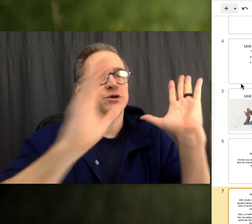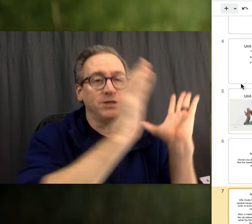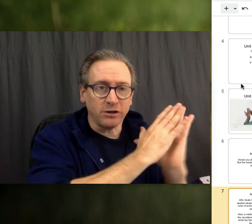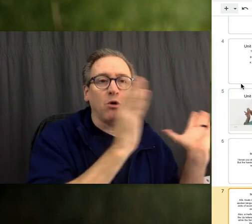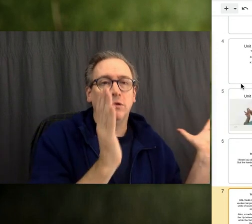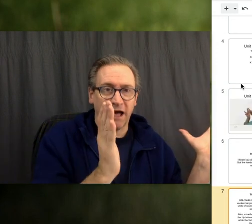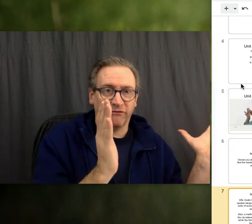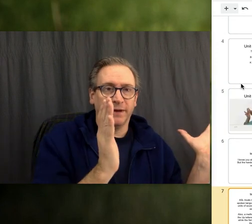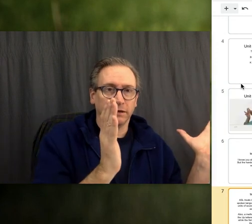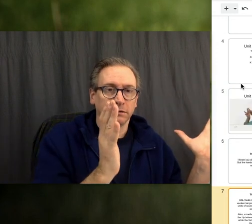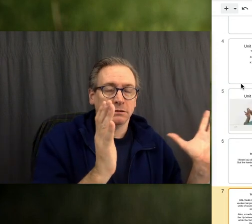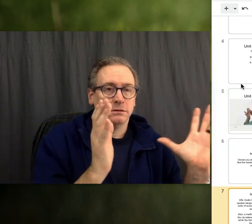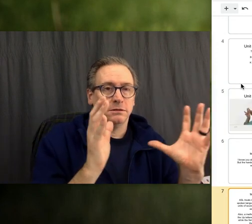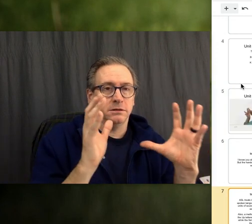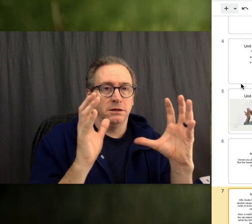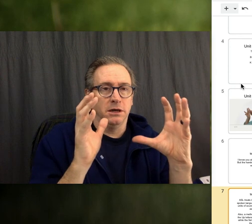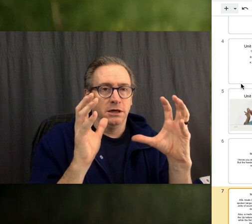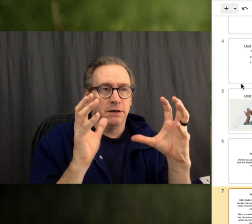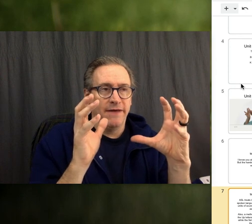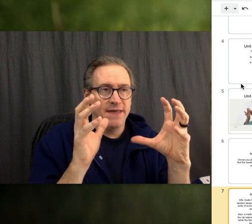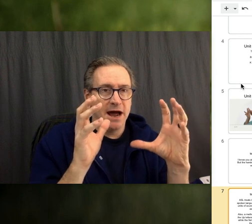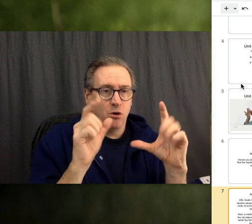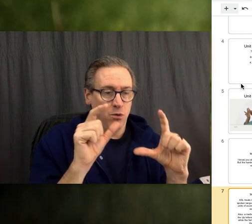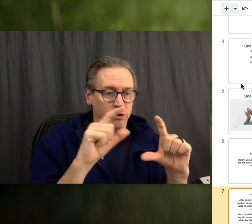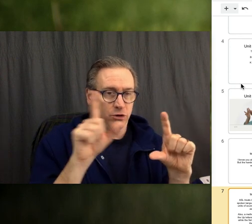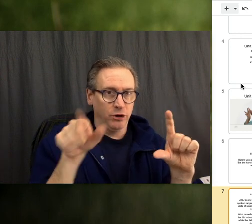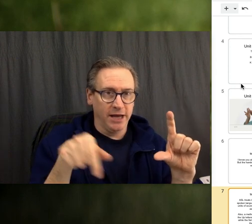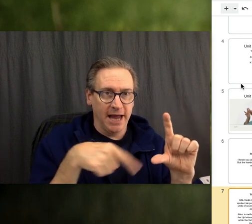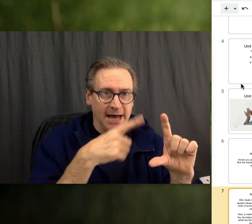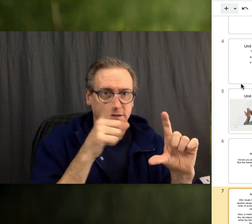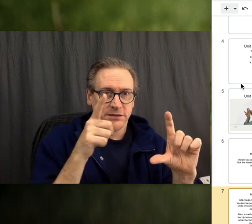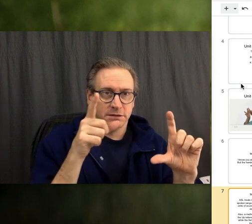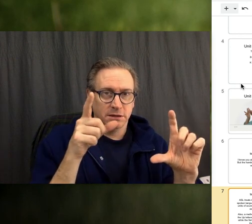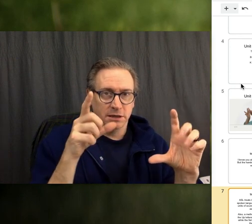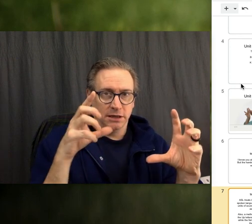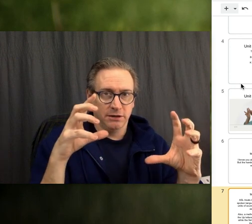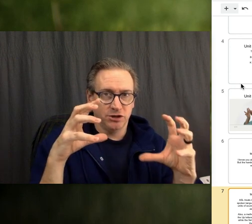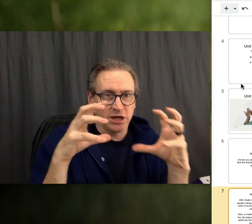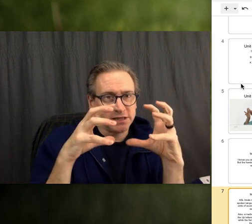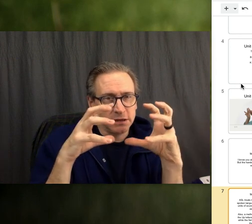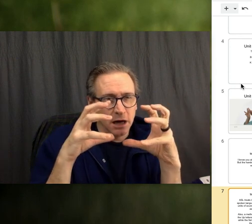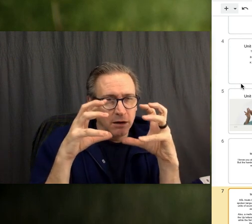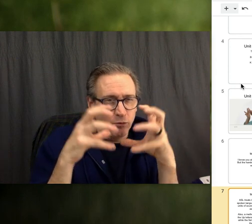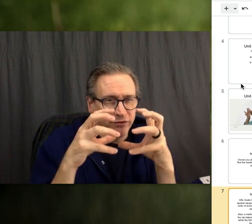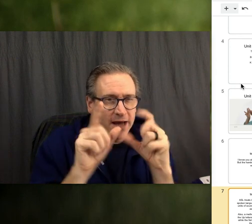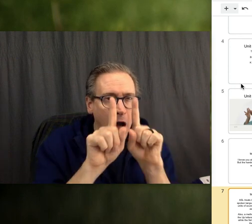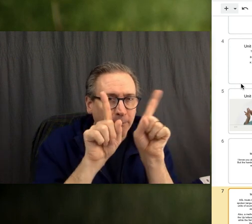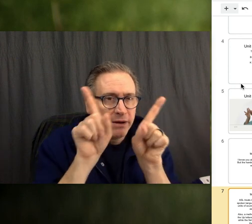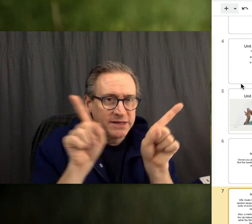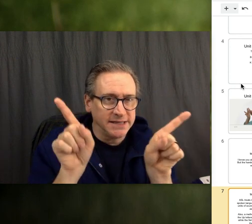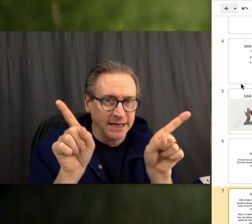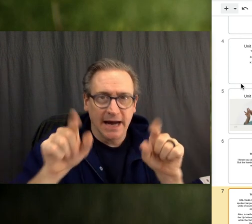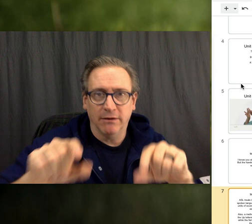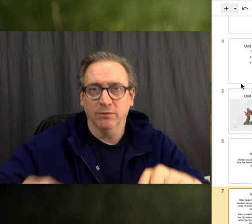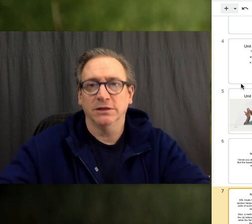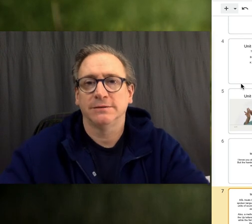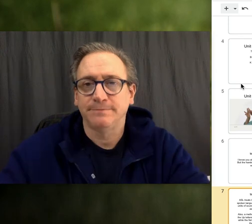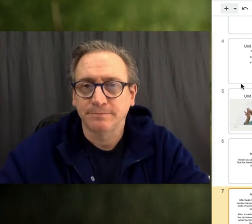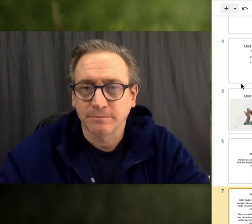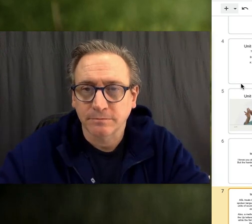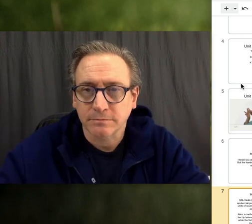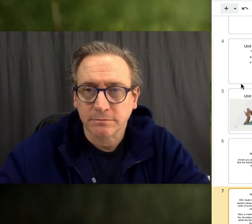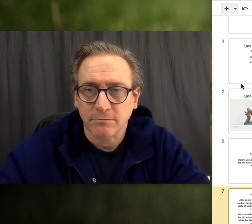So we taught the whole alphabet, and now we're looking at just the sticky outy